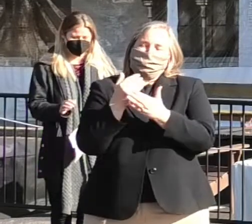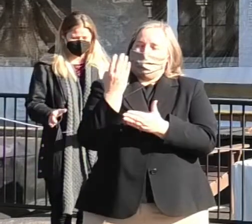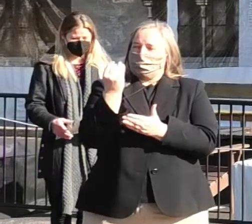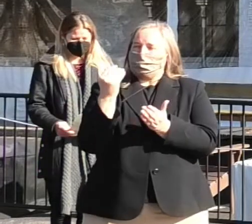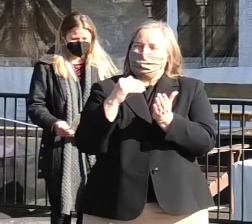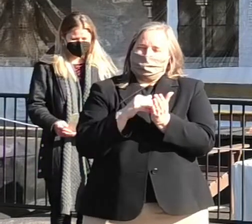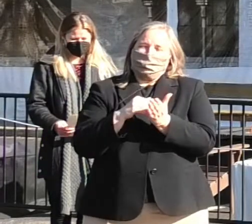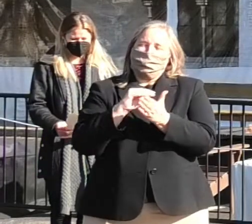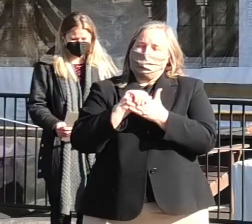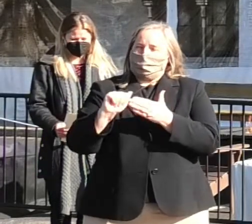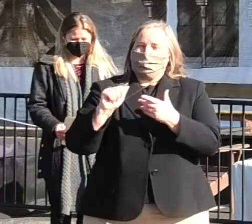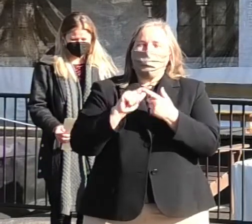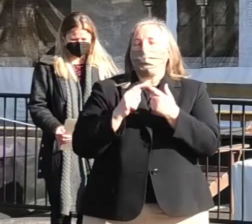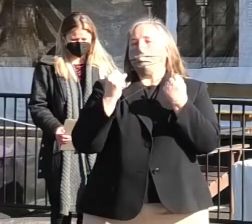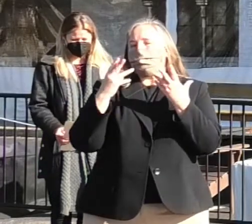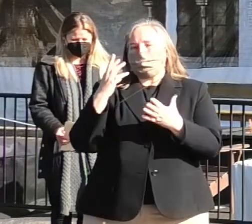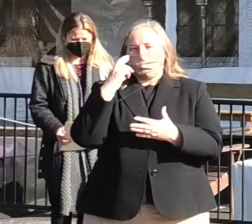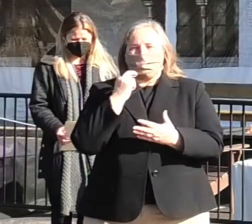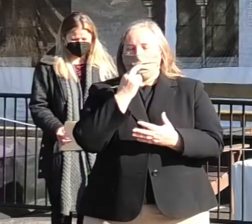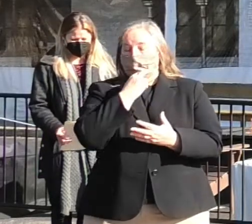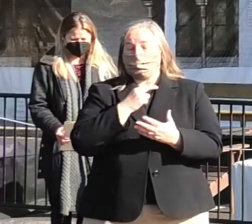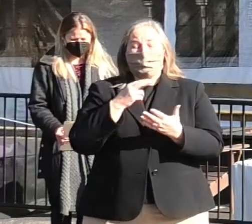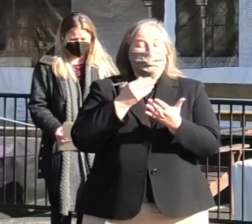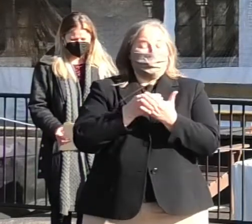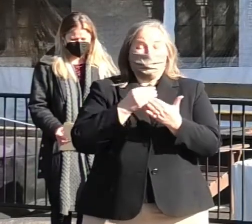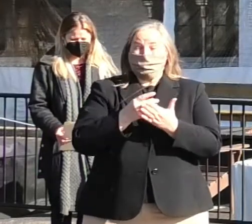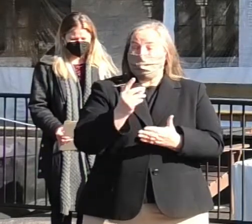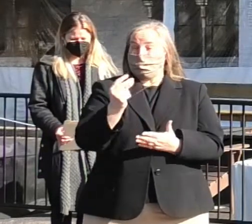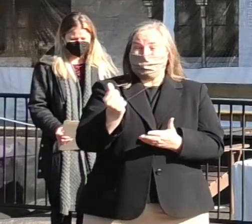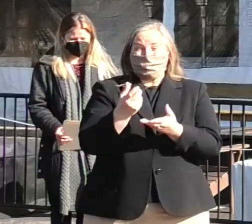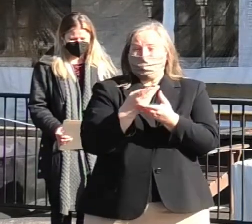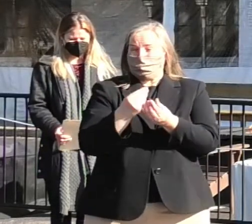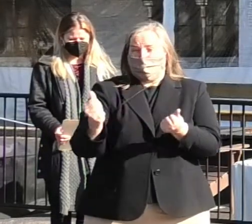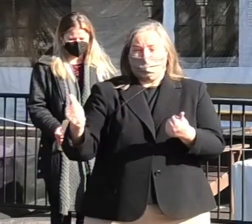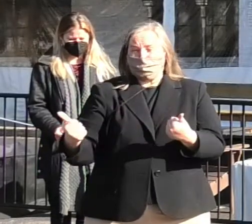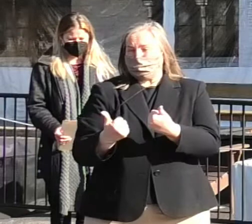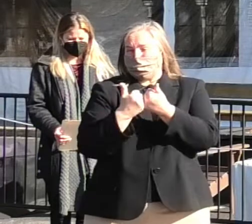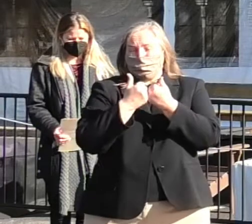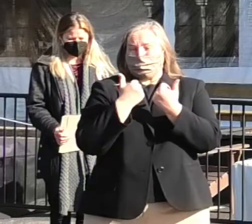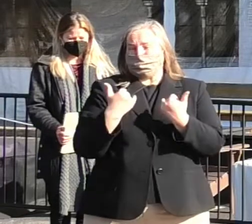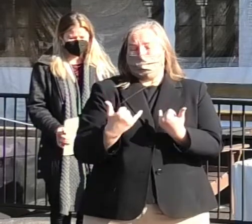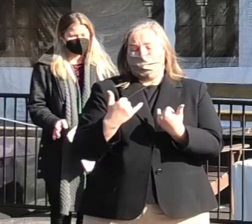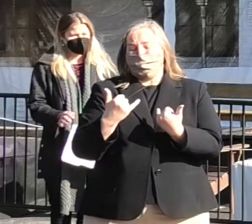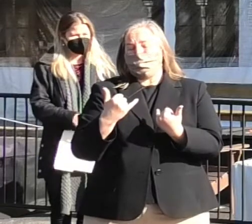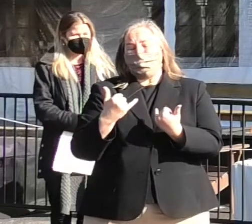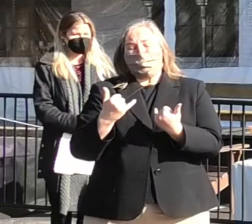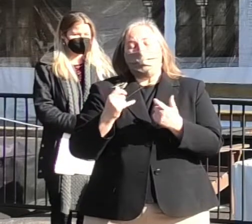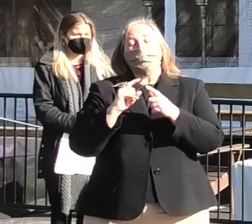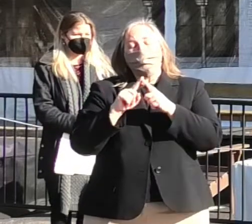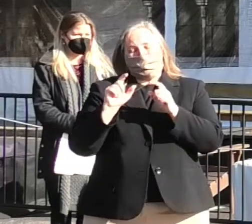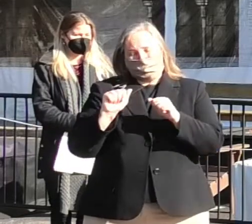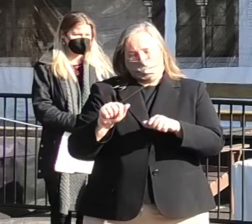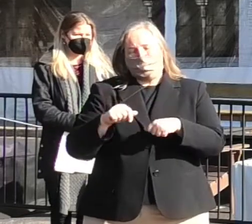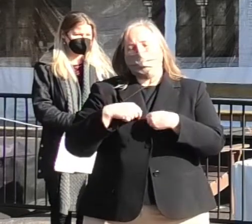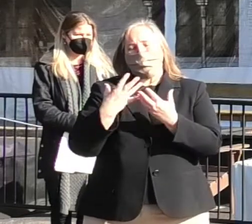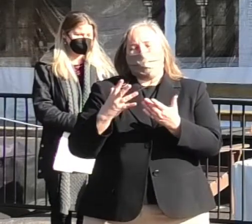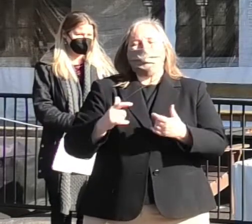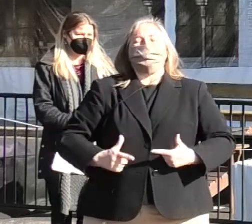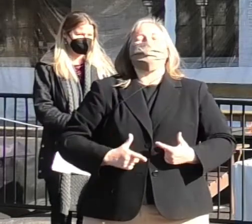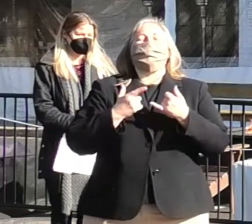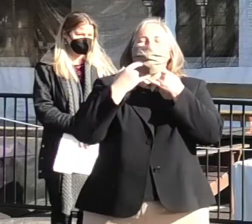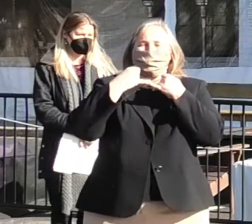many restaurants. And these funds don't immediately solve challenges of this moment, but can provide a